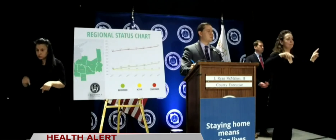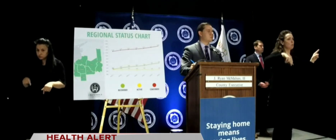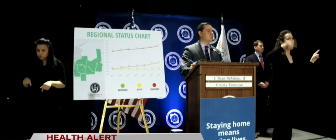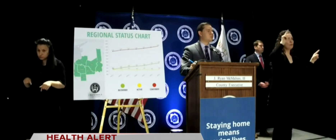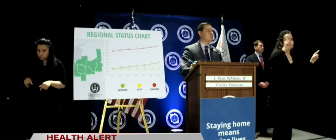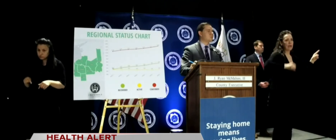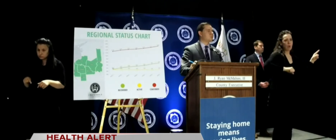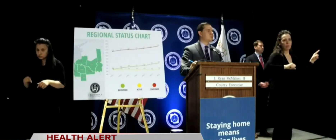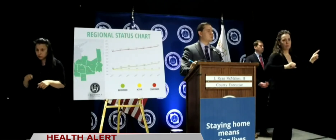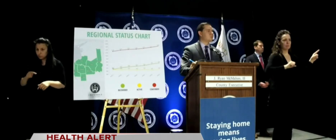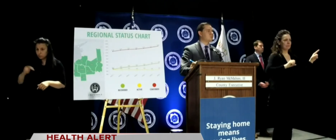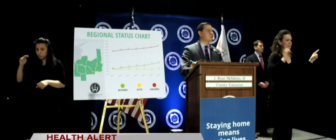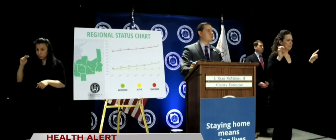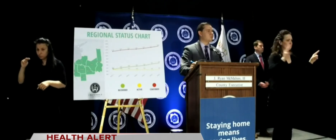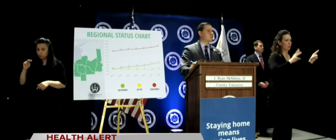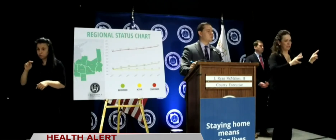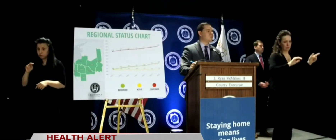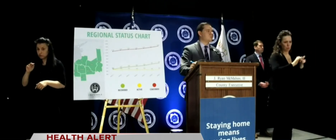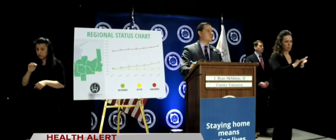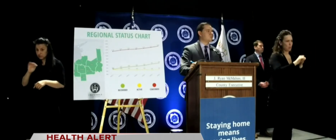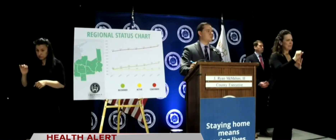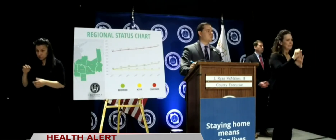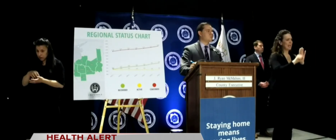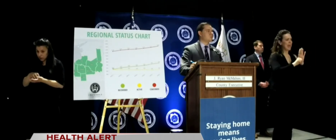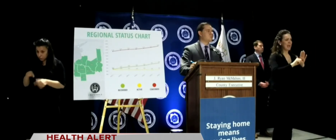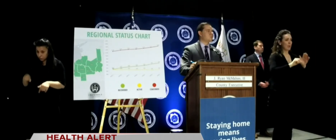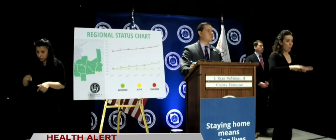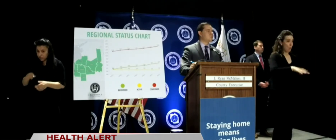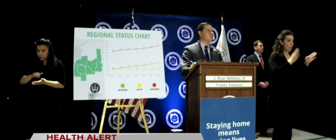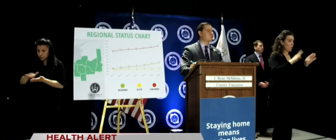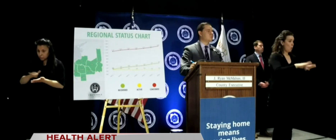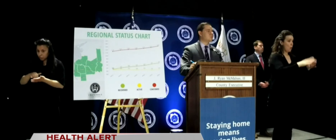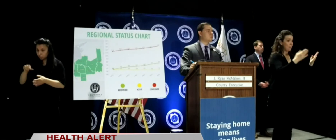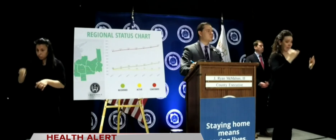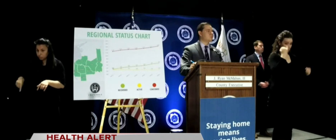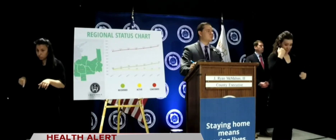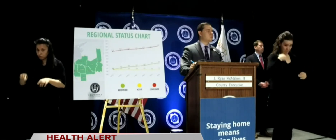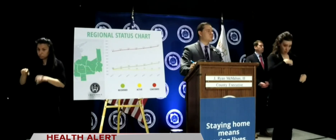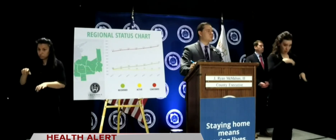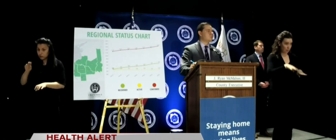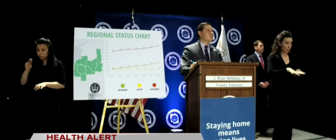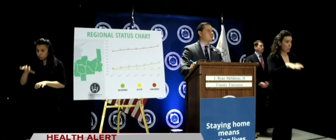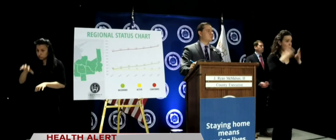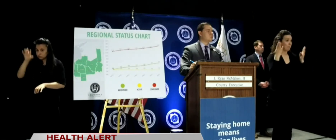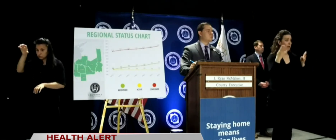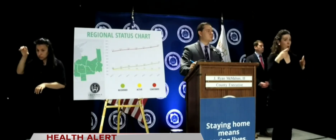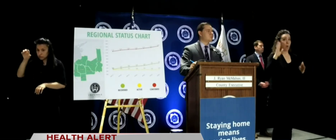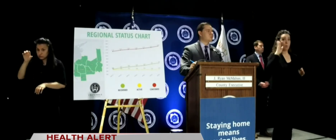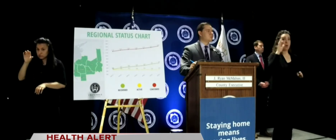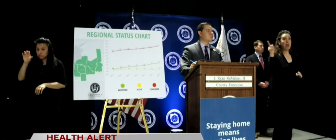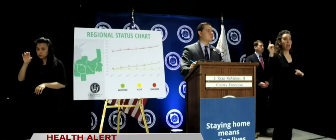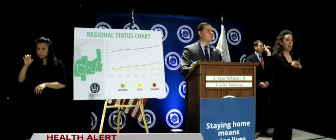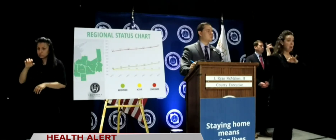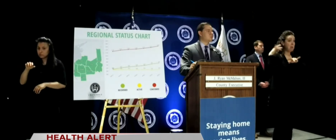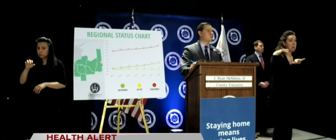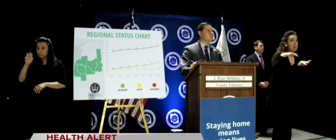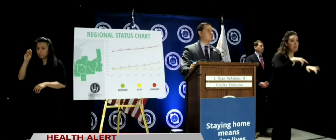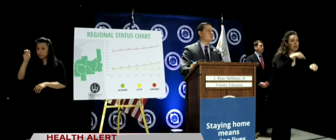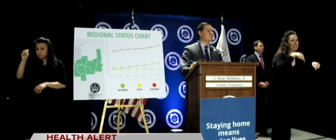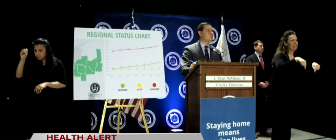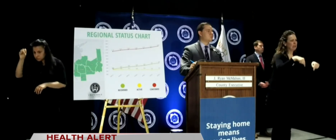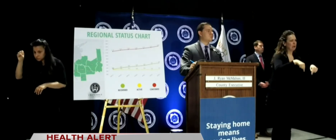concentrations of COVID. And if we open before they do, and if people start coming here to go fishing